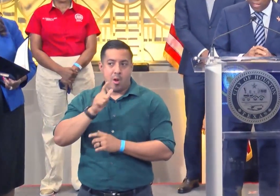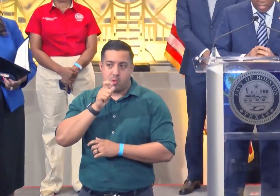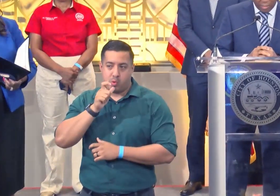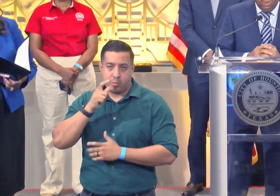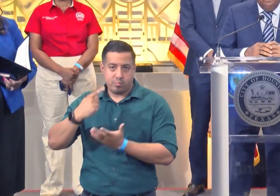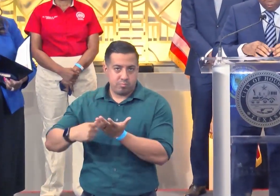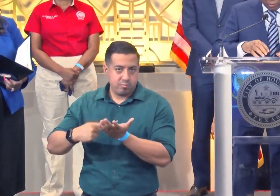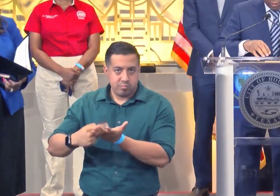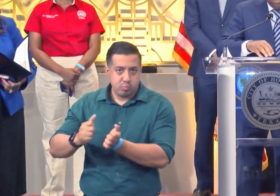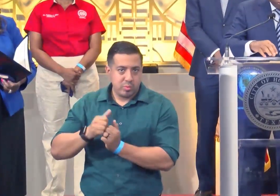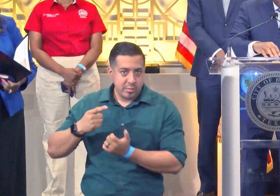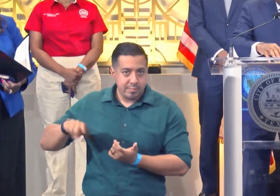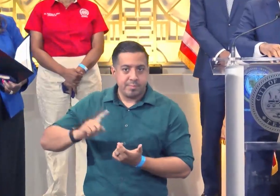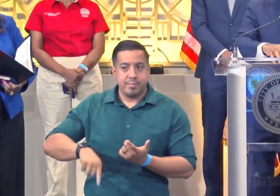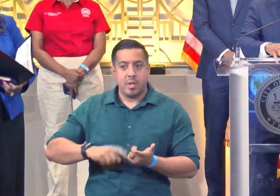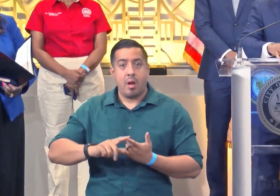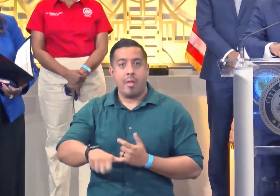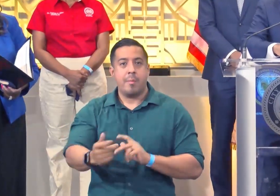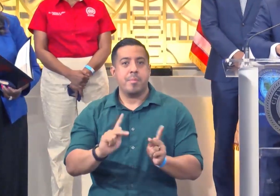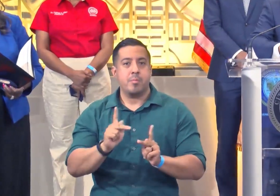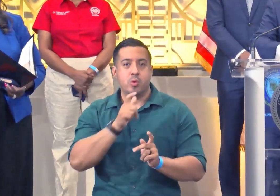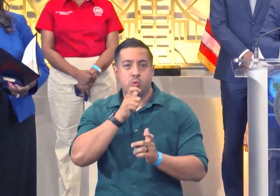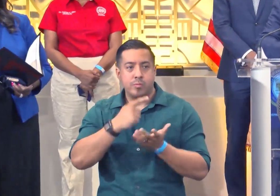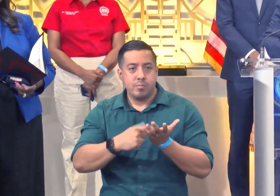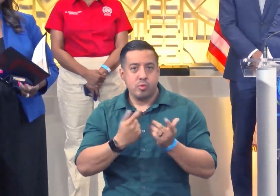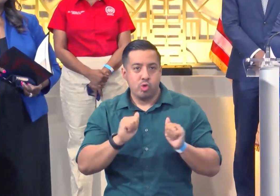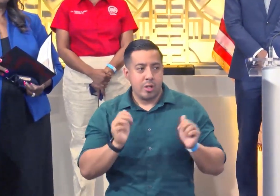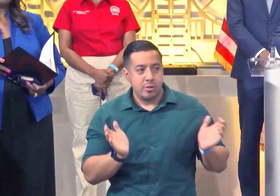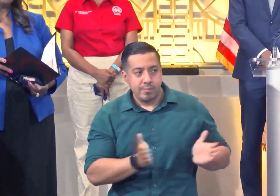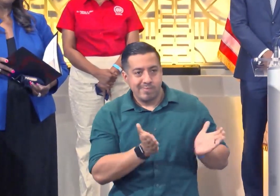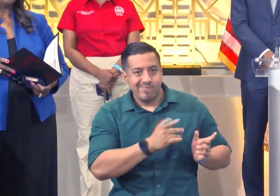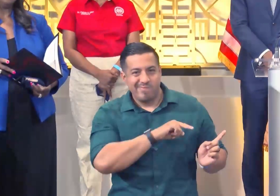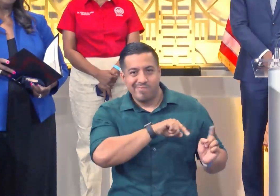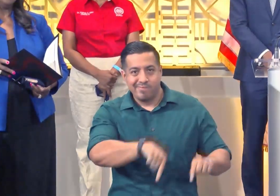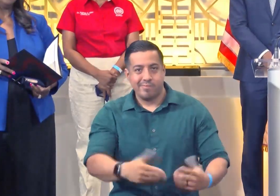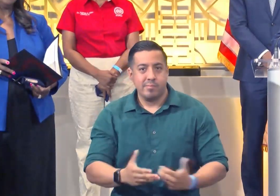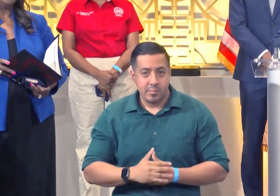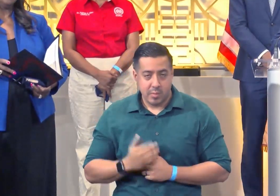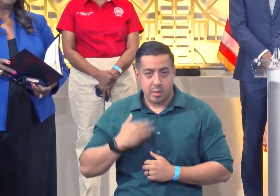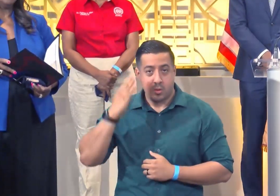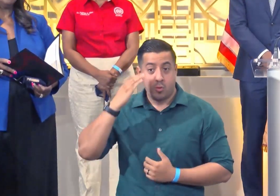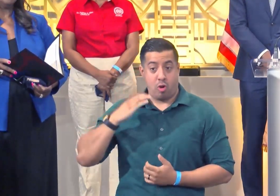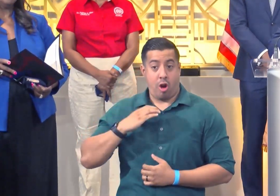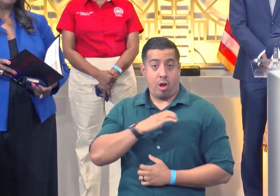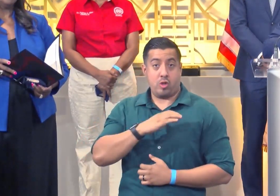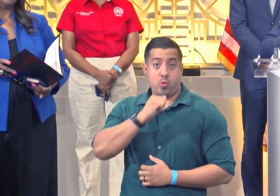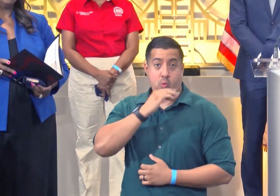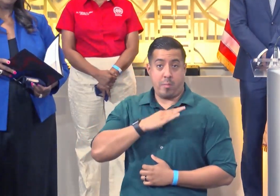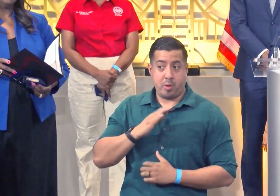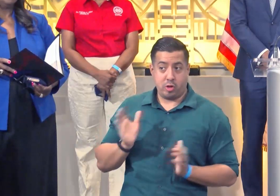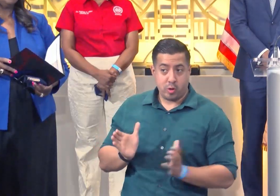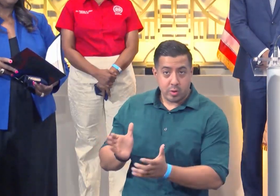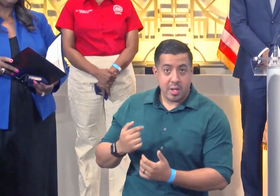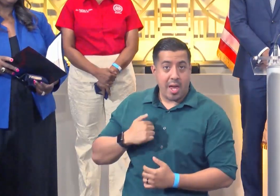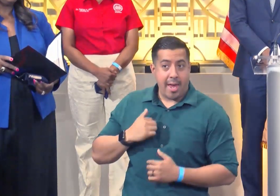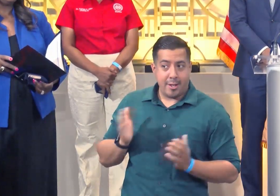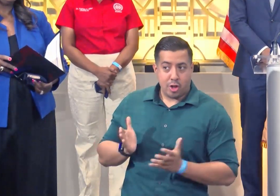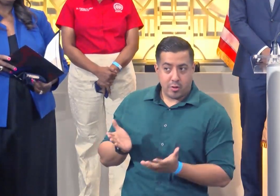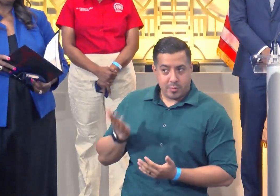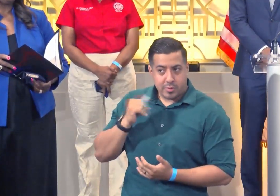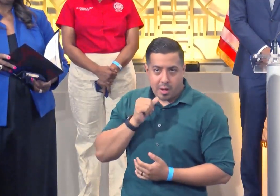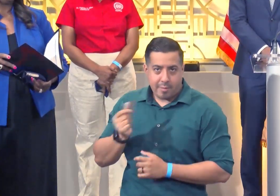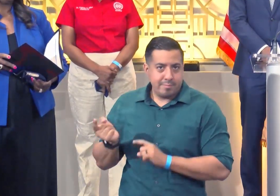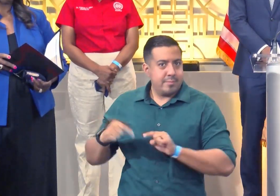know, and others, and encouraging him to come. I know the Congresswoman encouraged him to come. I encouraged him to